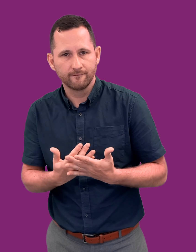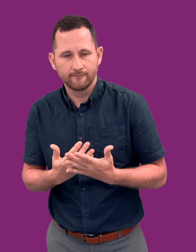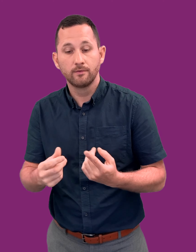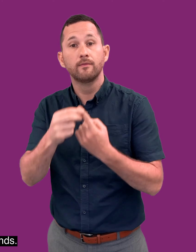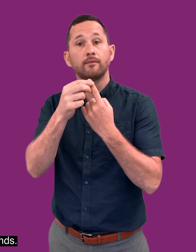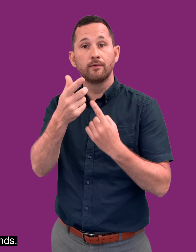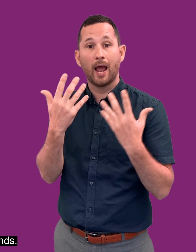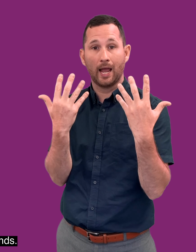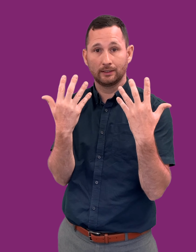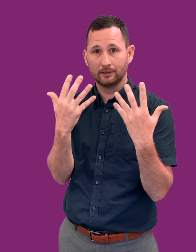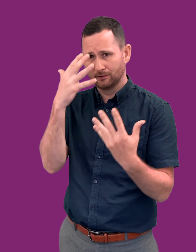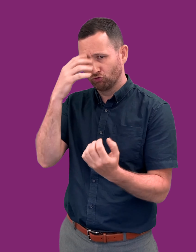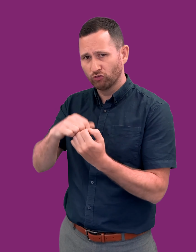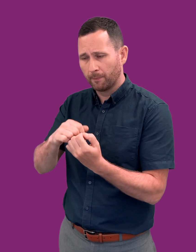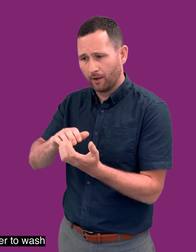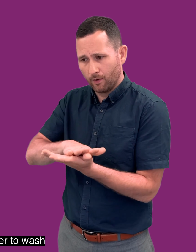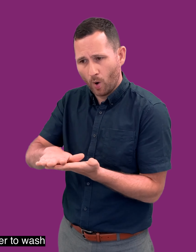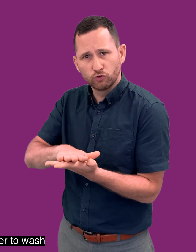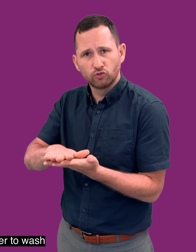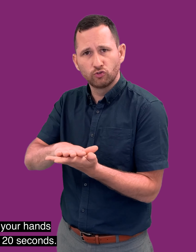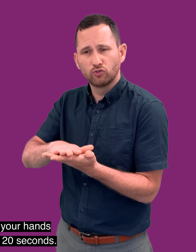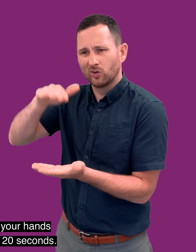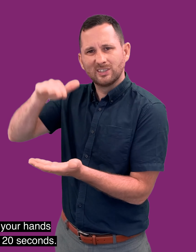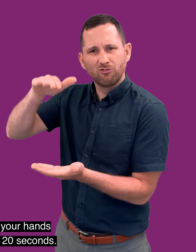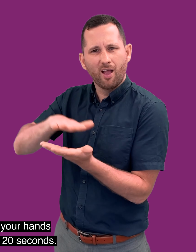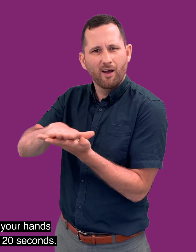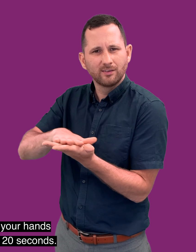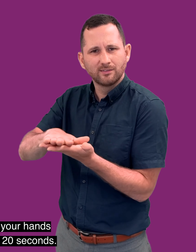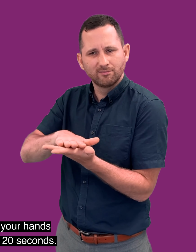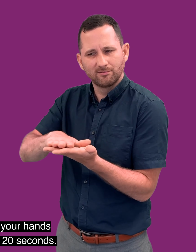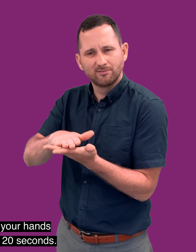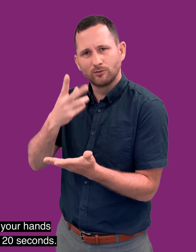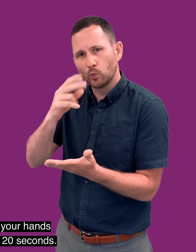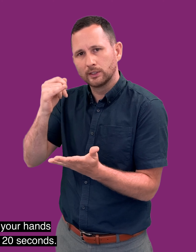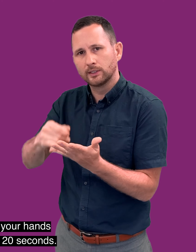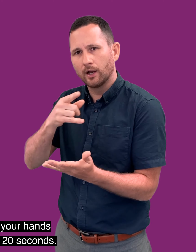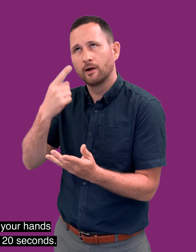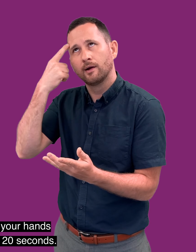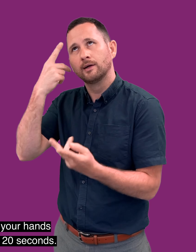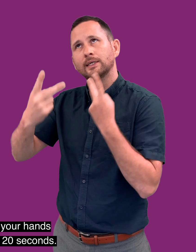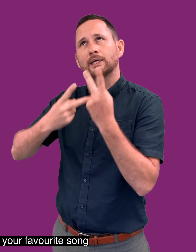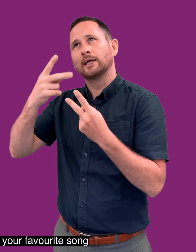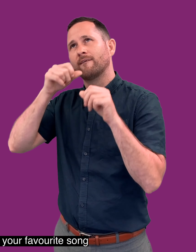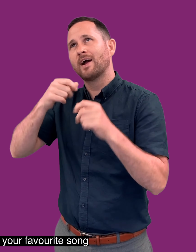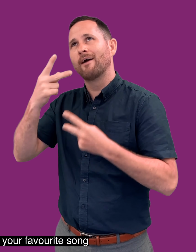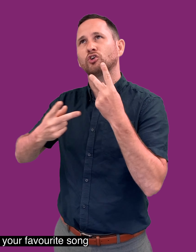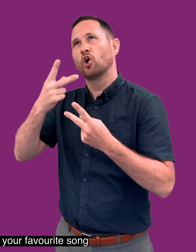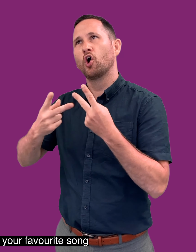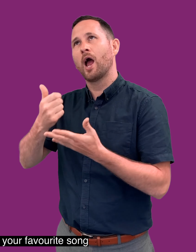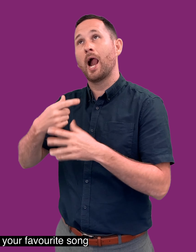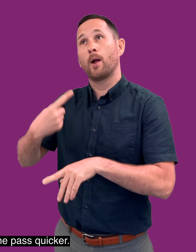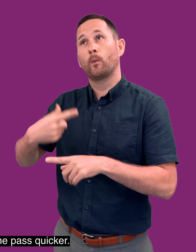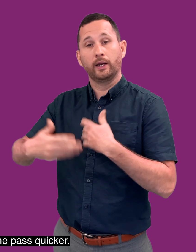Hands. Remember to wash or sanitize your hands regularly for 20 seconds. Why don't you use to sing your favourite song to make the